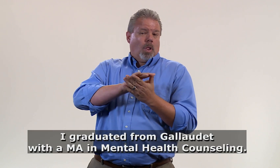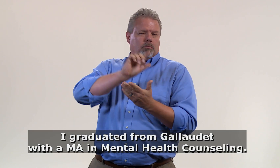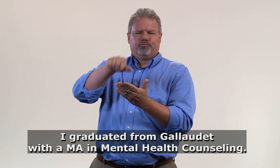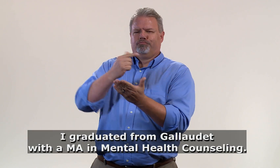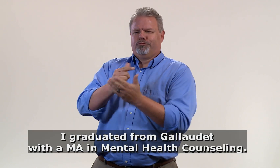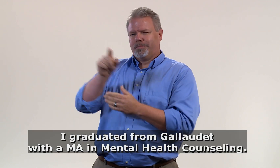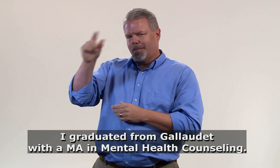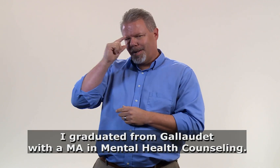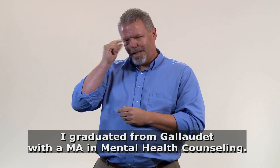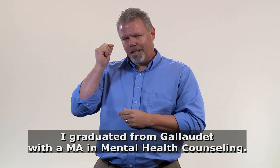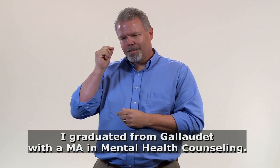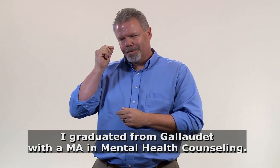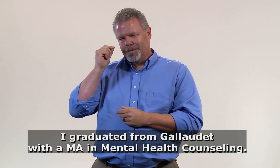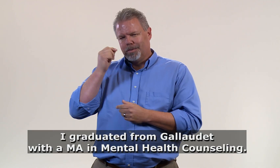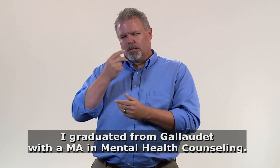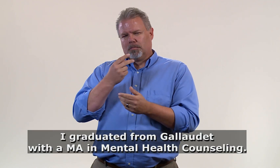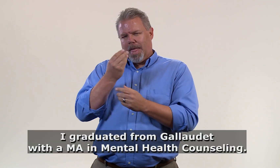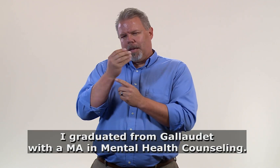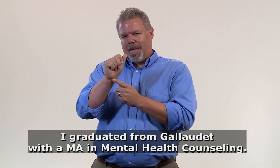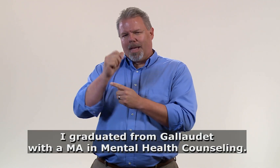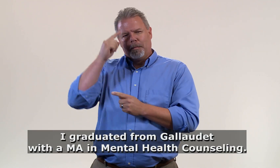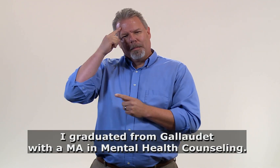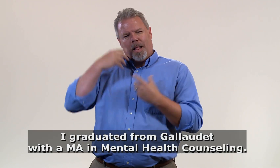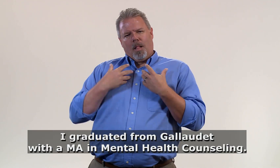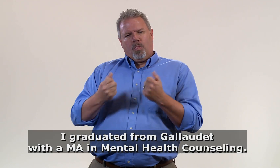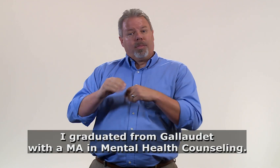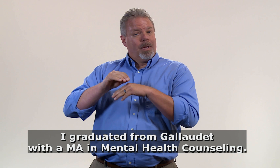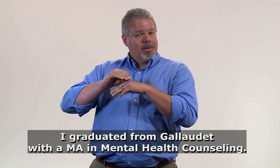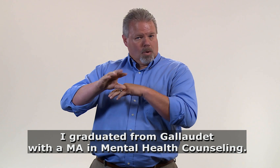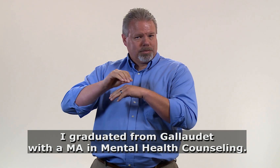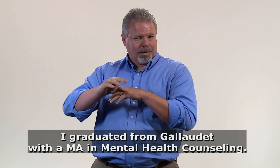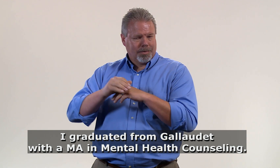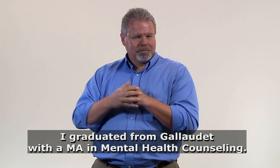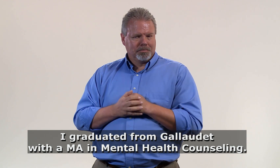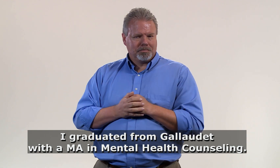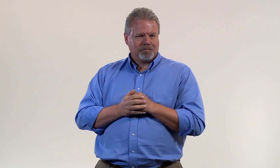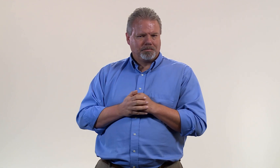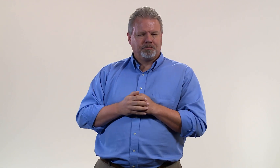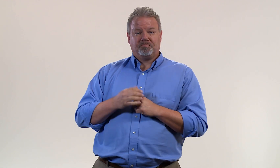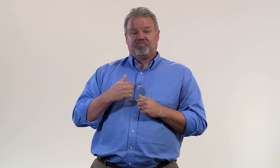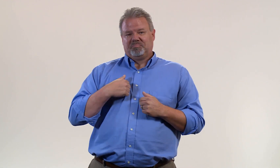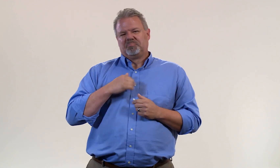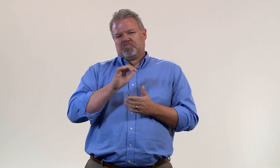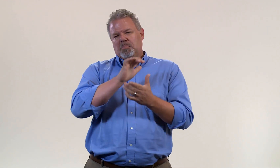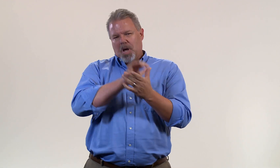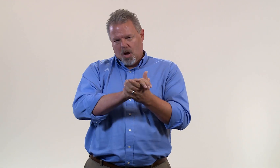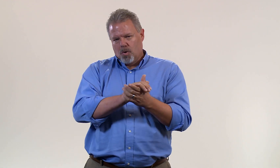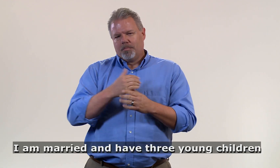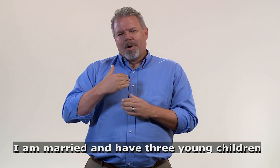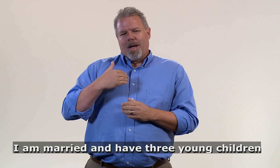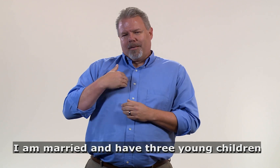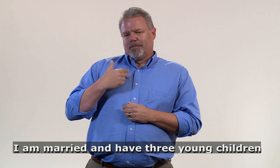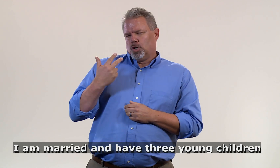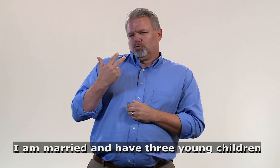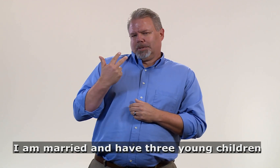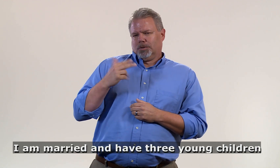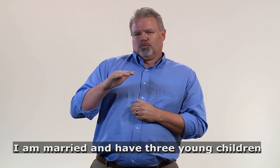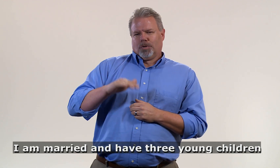I graduated from Gallaudet with a MA in mental health counseling. I am married and have